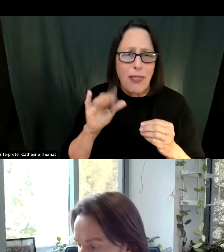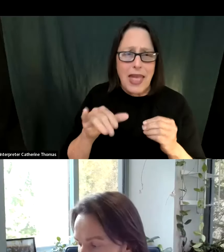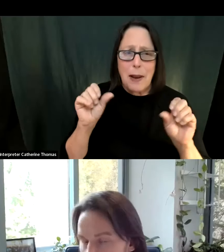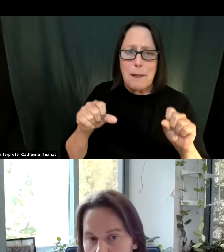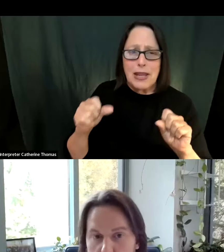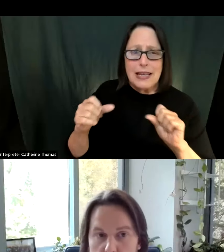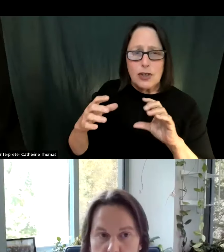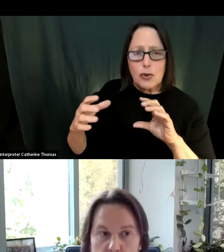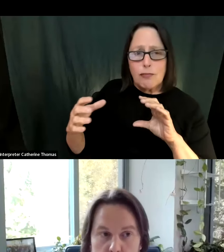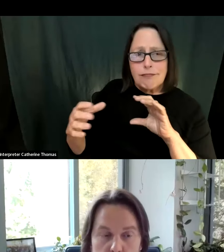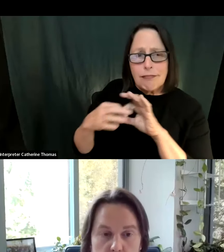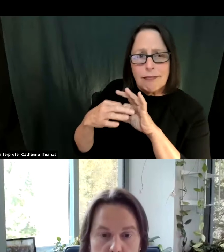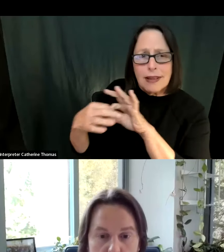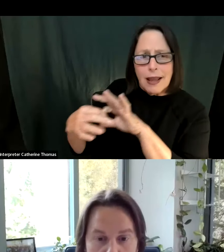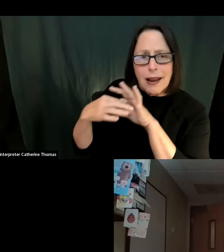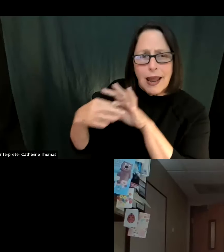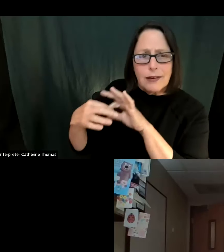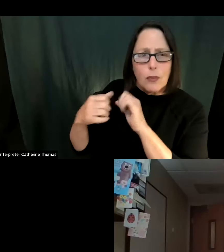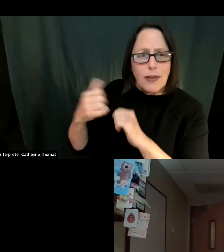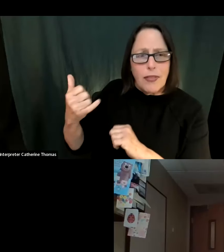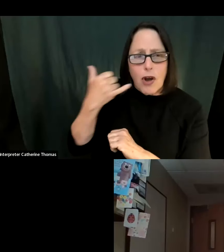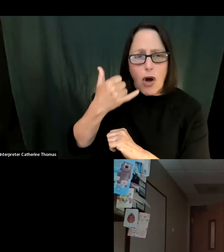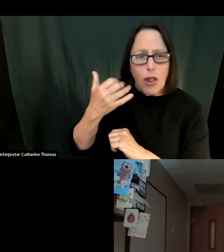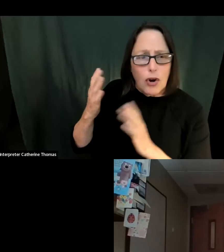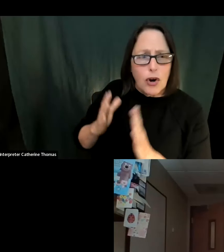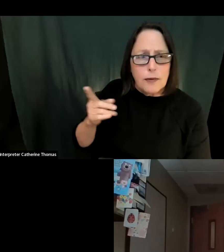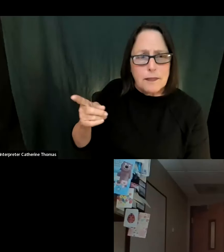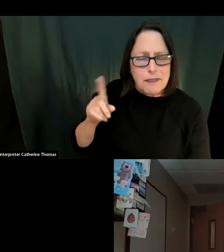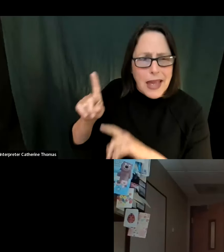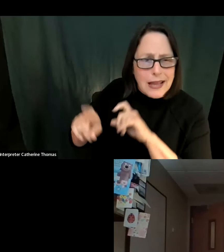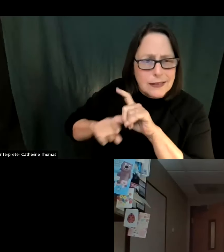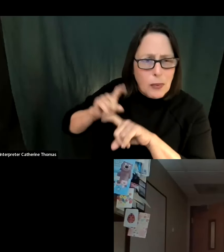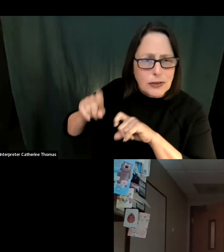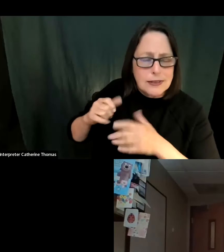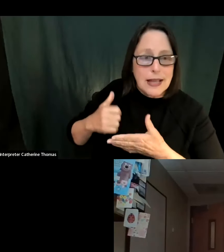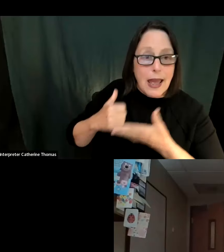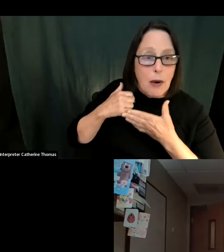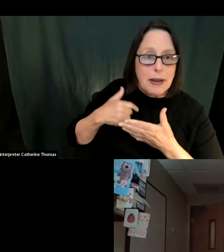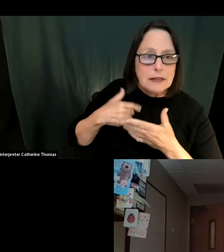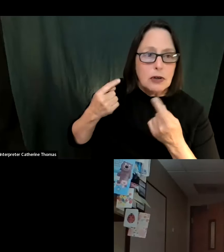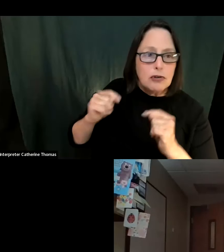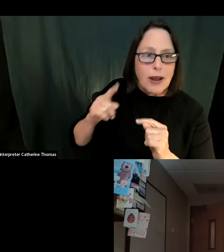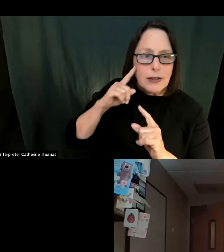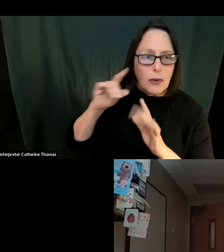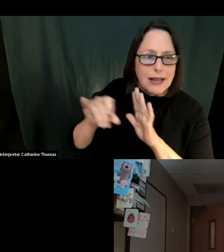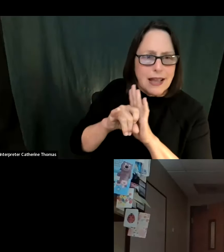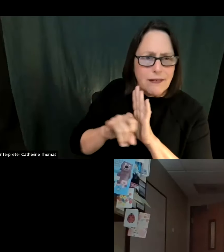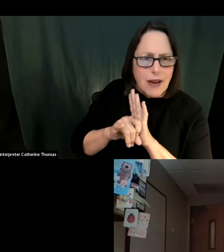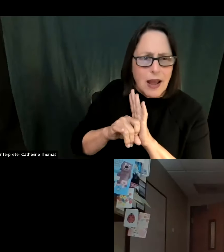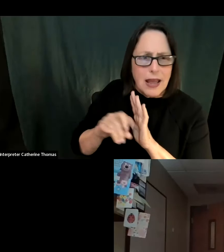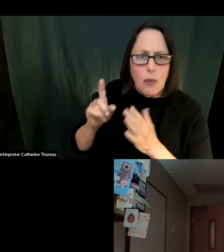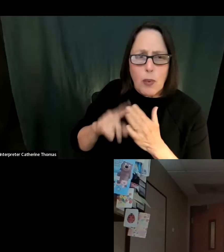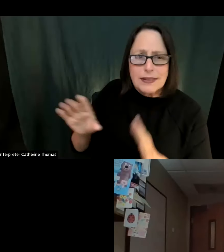connect with the callers and ask questions that would help us to try to identify what is the age of the